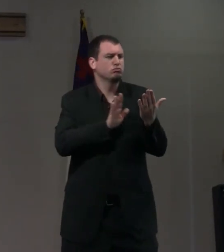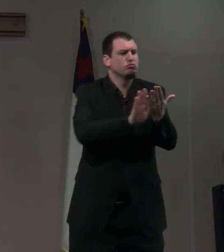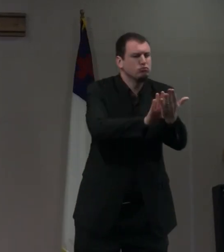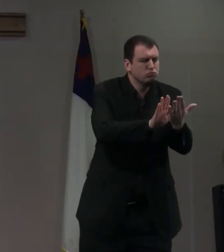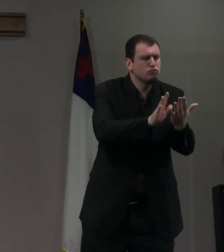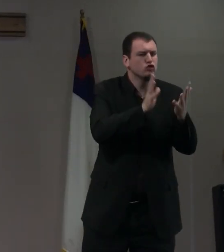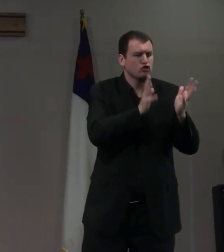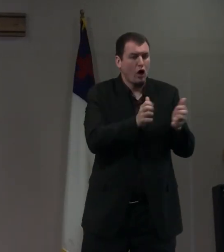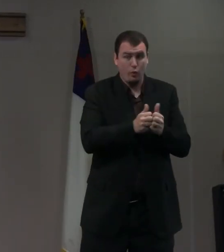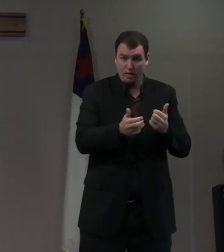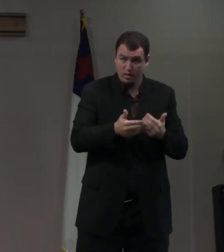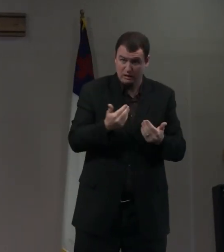Are you approachable?